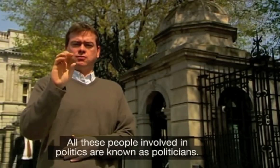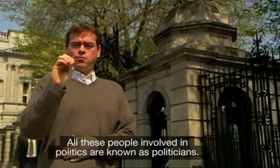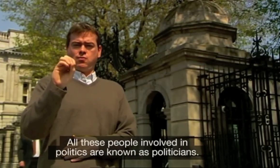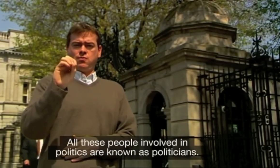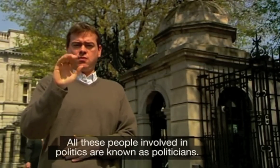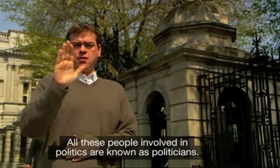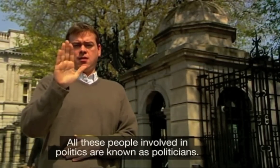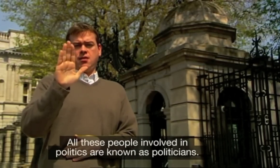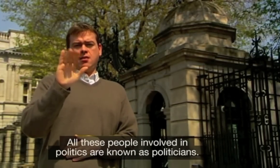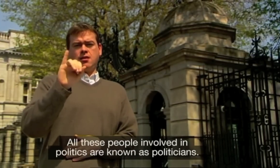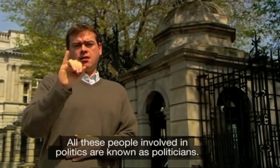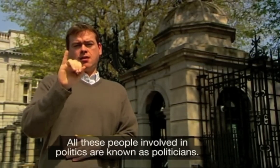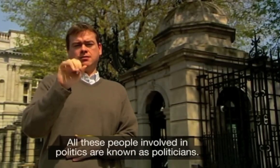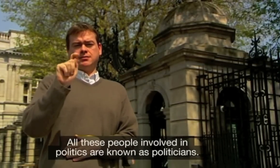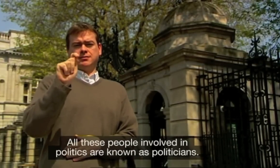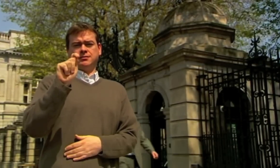as politicians.